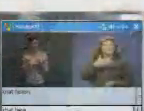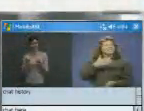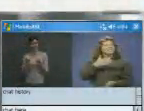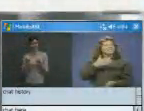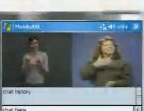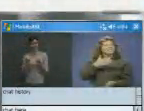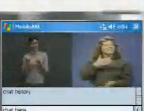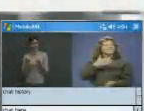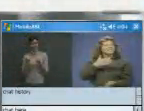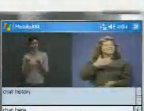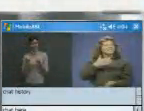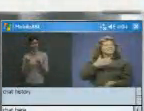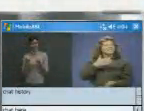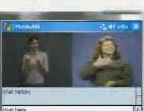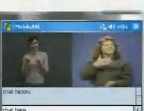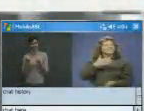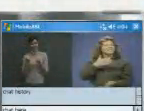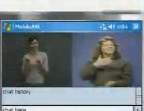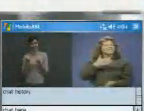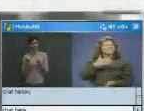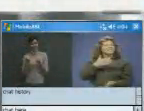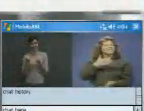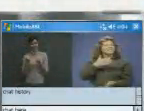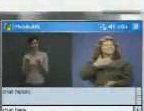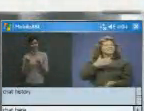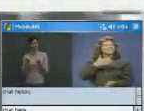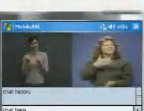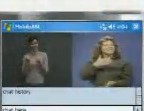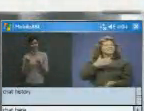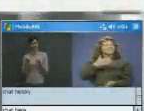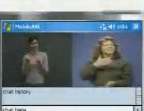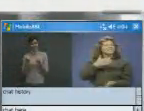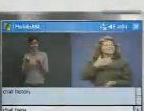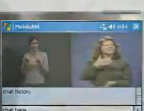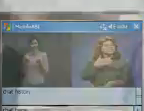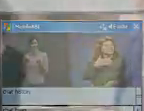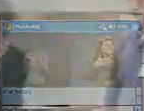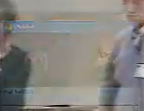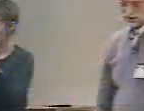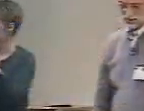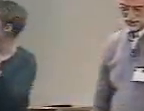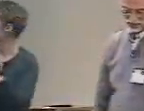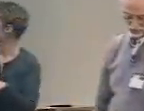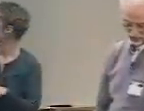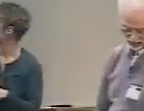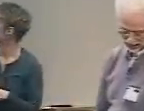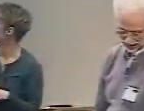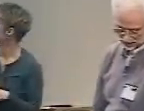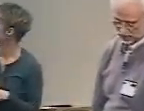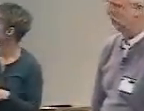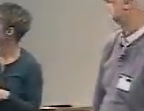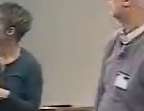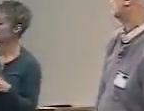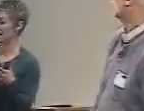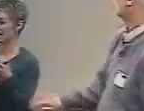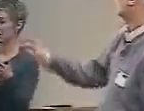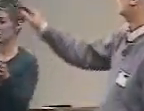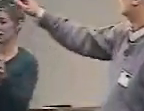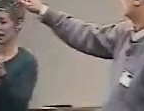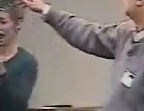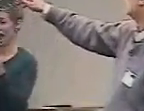And here's sort of a split screen one with the same size. And here we can add, you